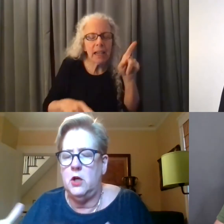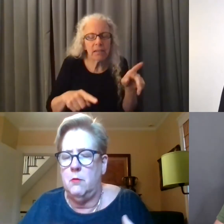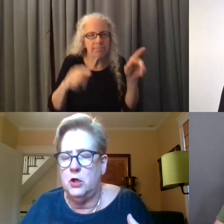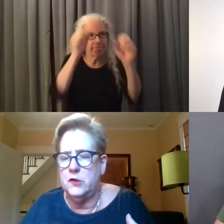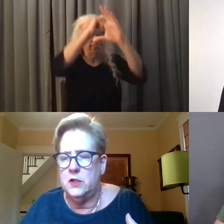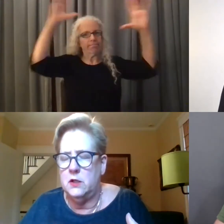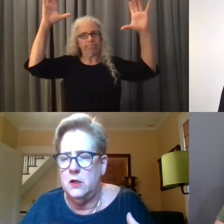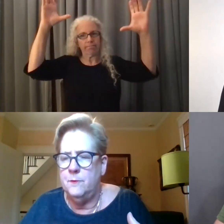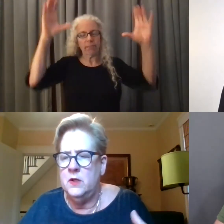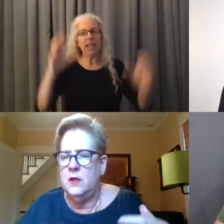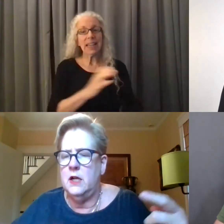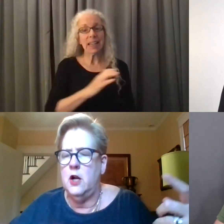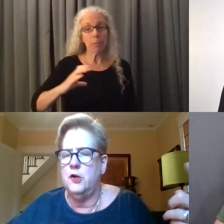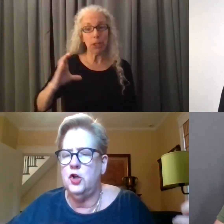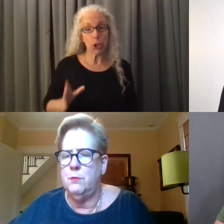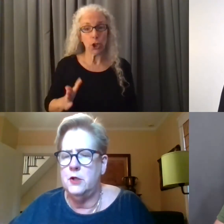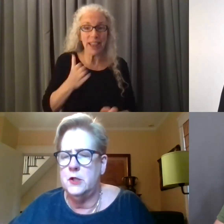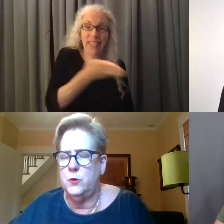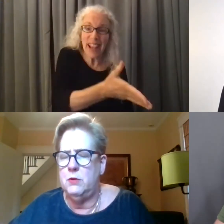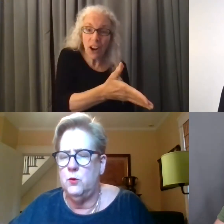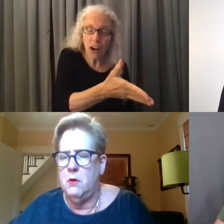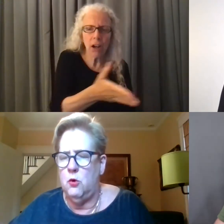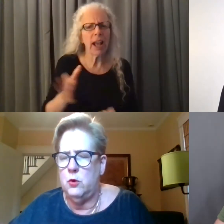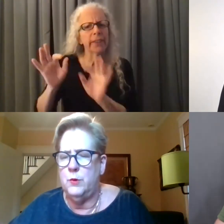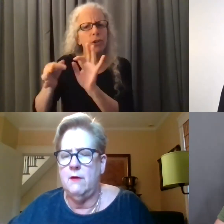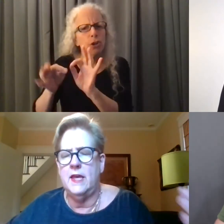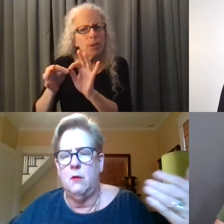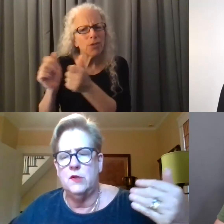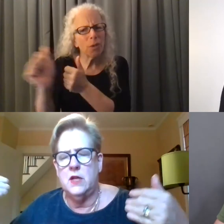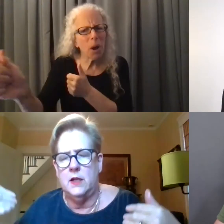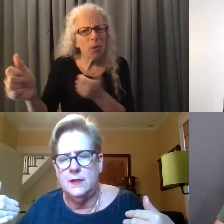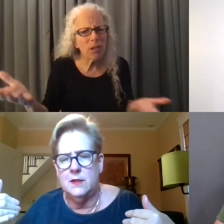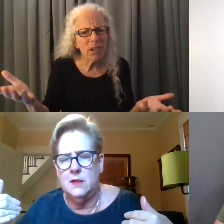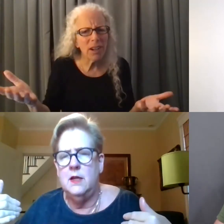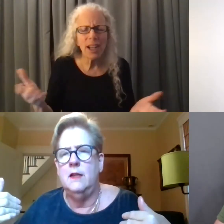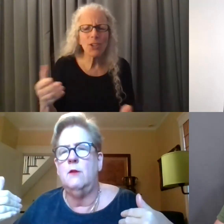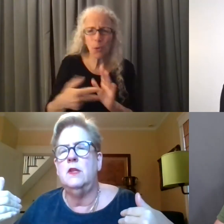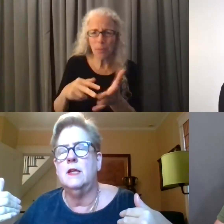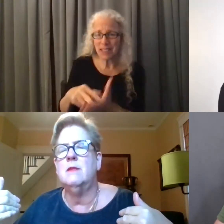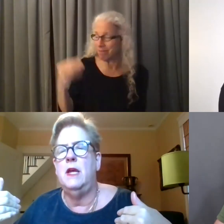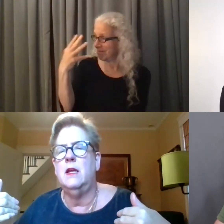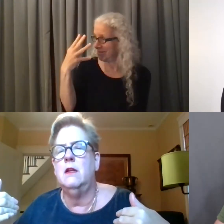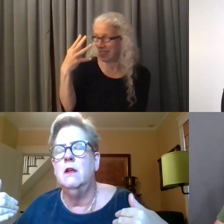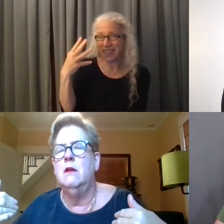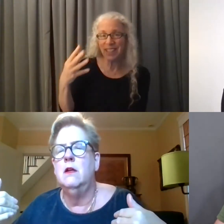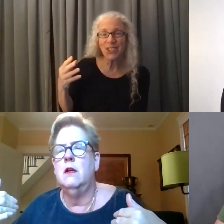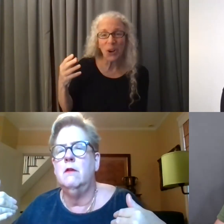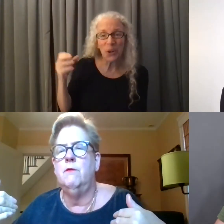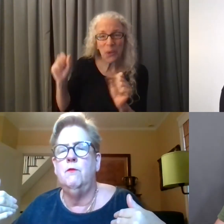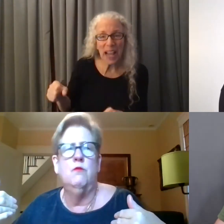in person and our interpreters would be remote. Would we have cameras on us? That would thus make it a